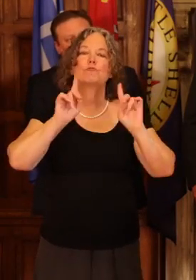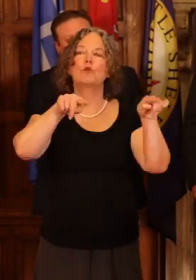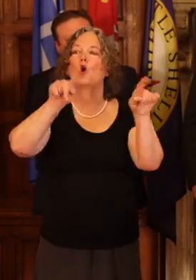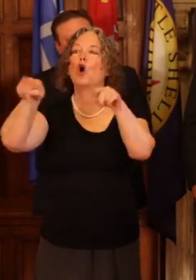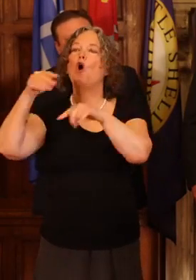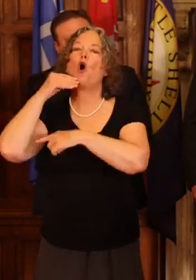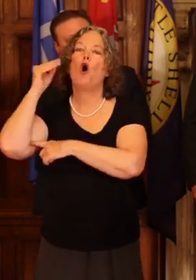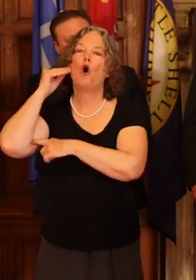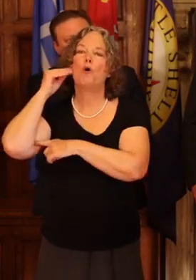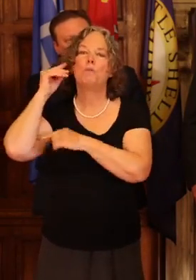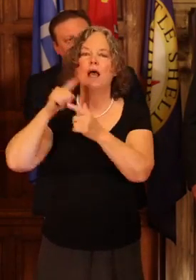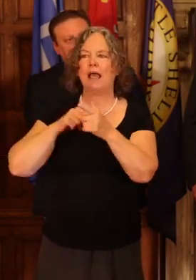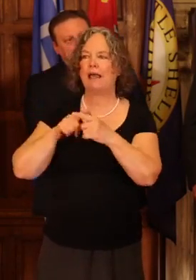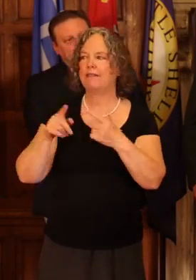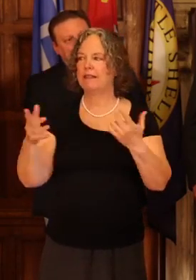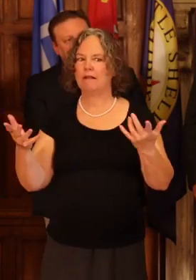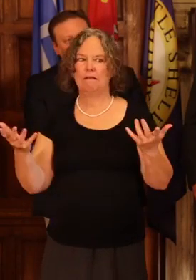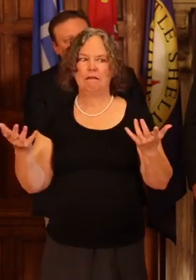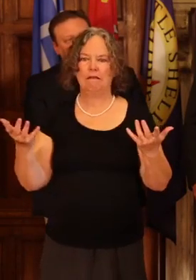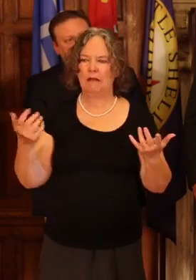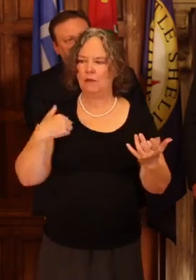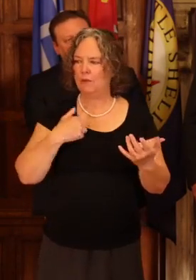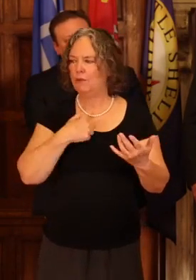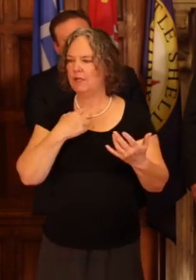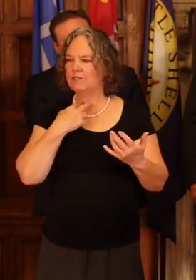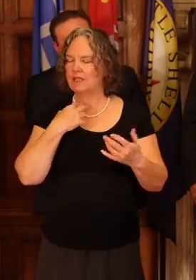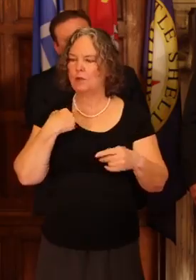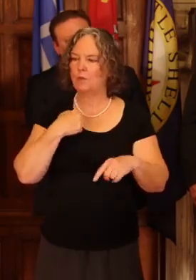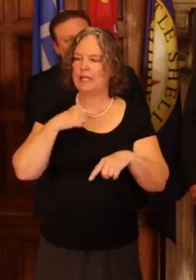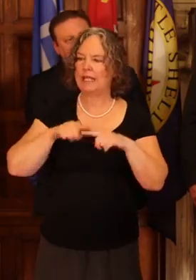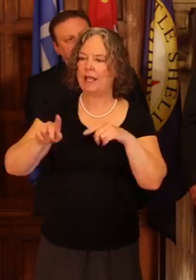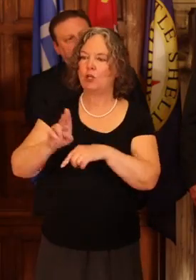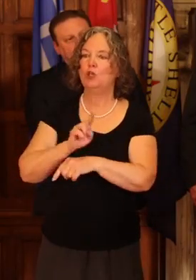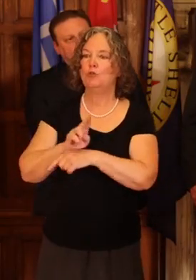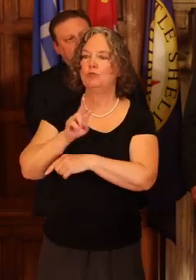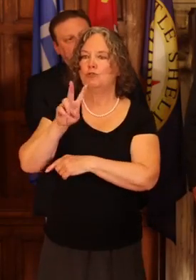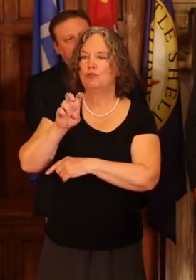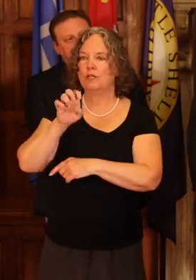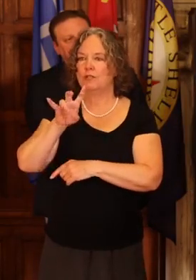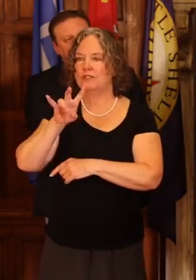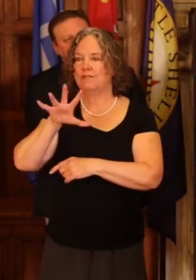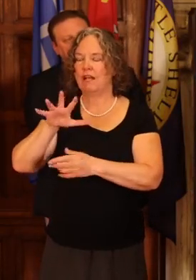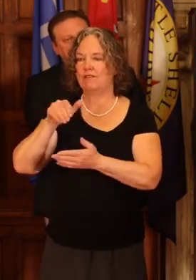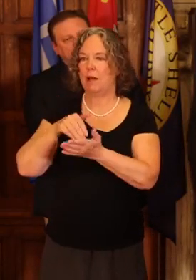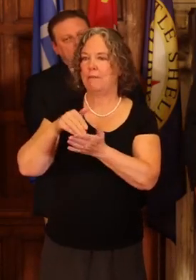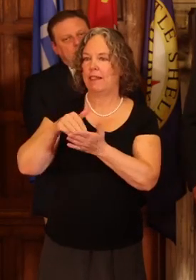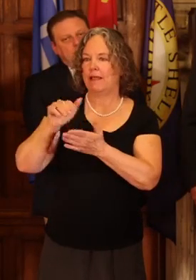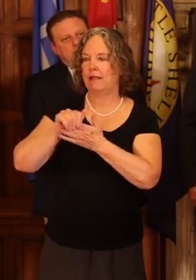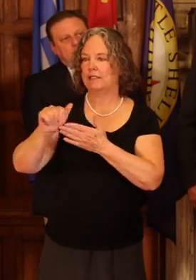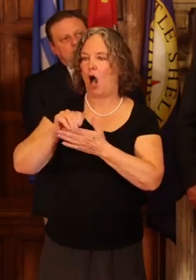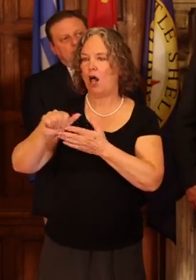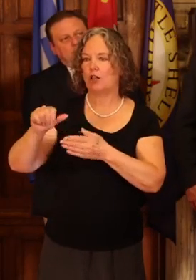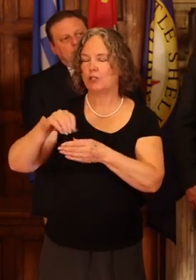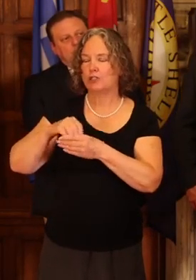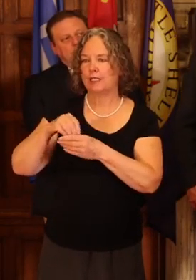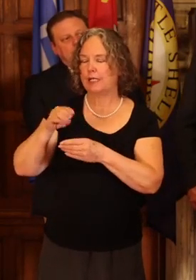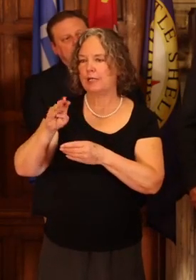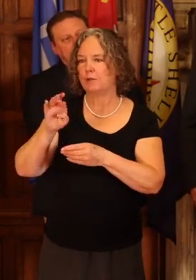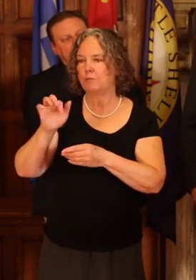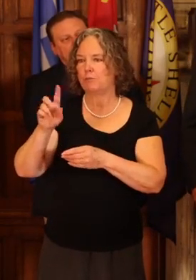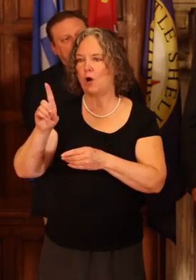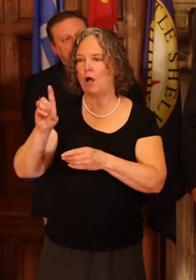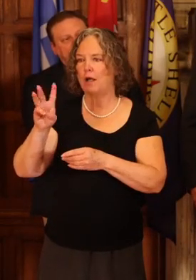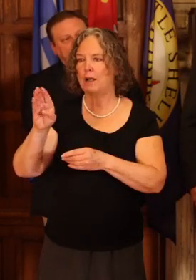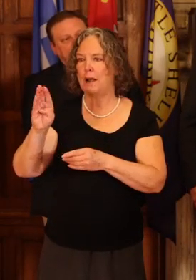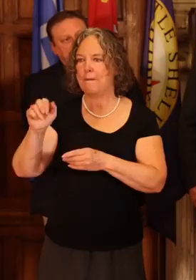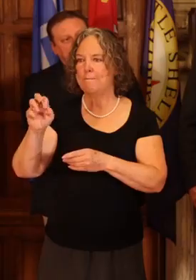that somehow didn't allow us to invest $275 million in broadband infrastructure. That would be a bad outcome for Montana.